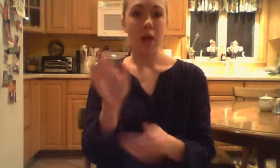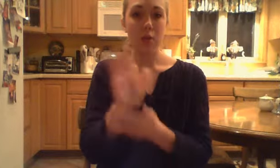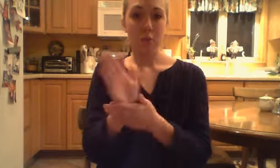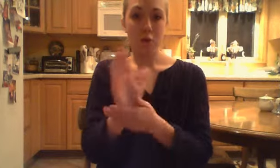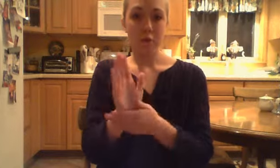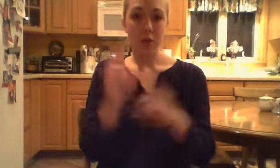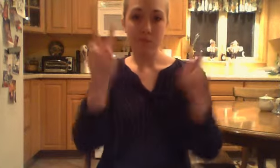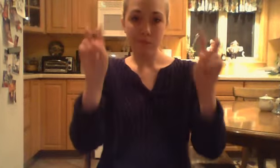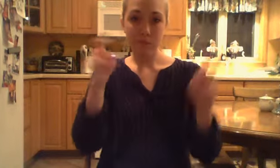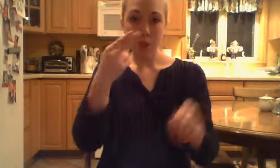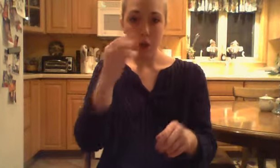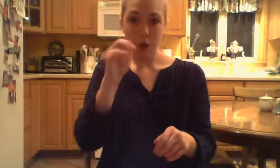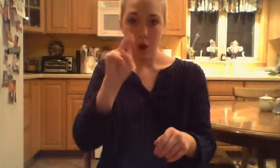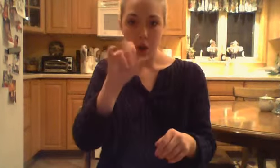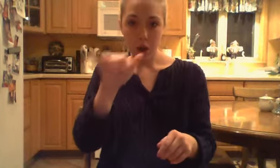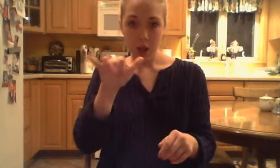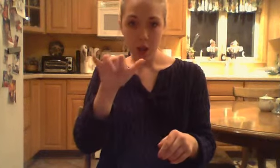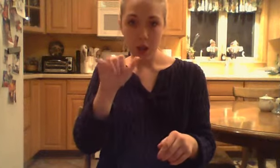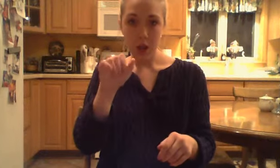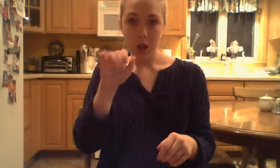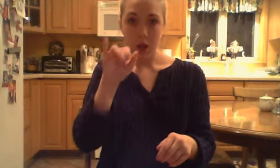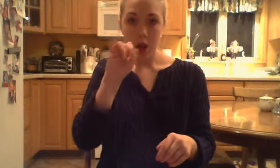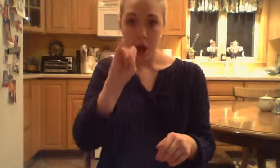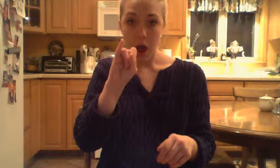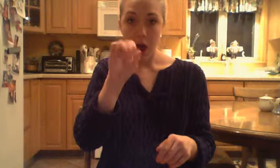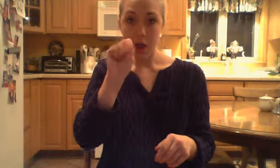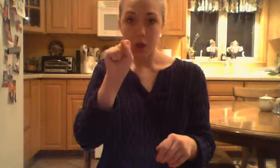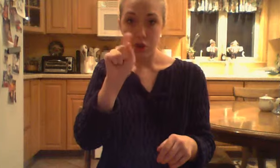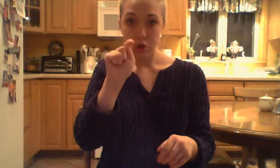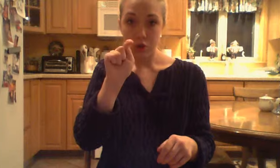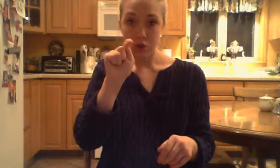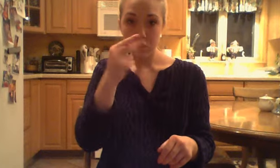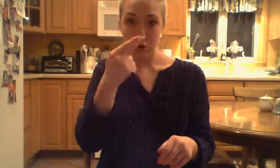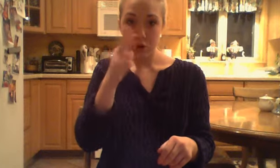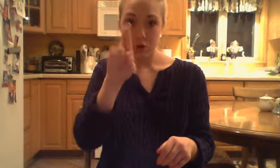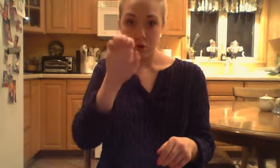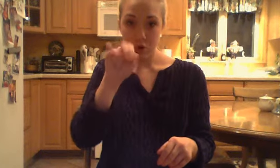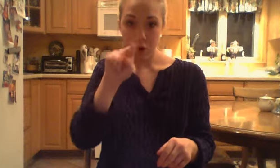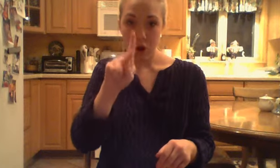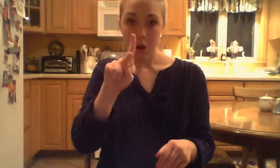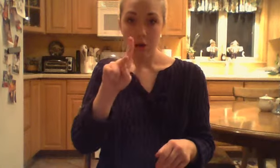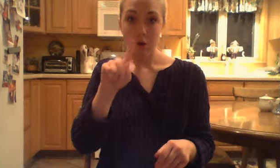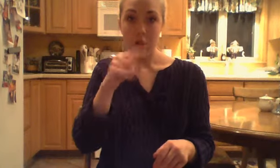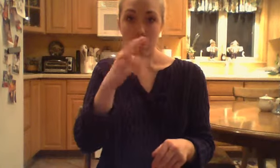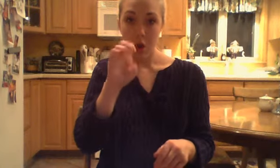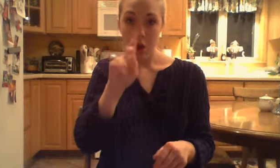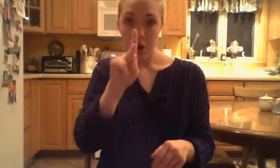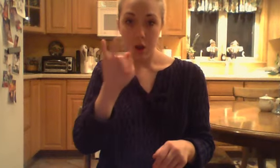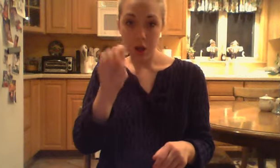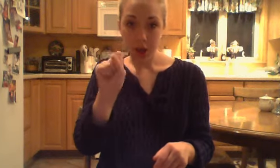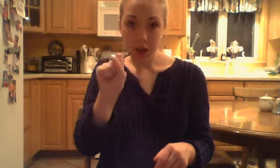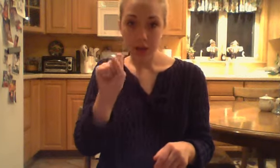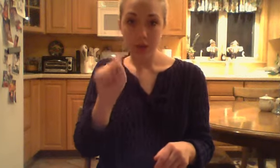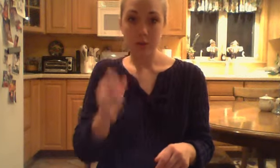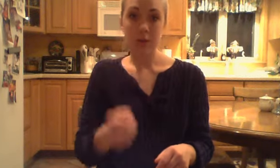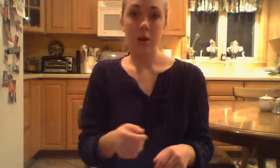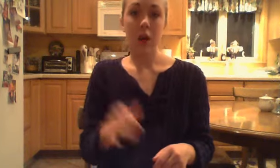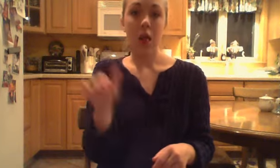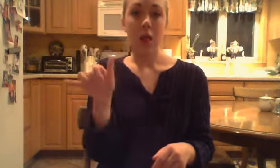even a tiny blade of grass would look like a giant, giant tree if you were the size of what? Maybe an ant. What else was